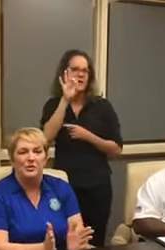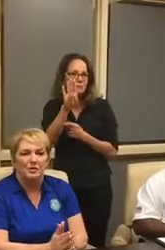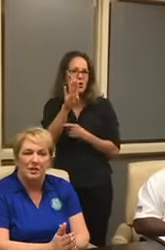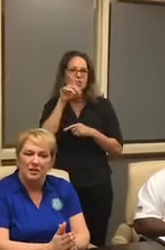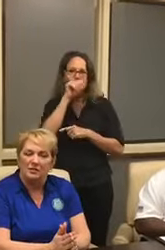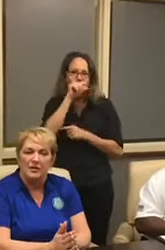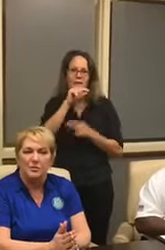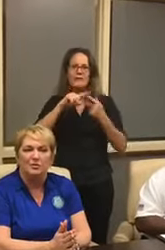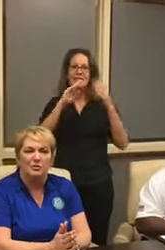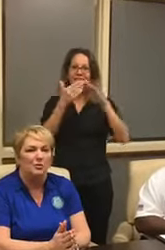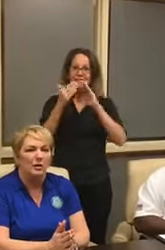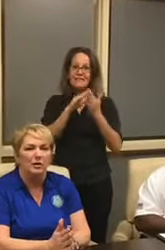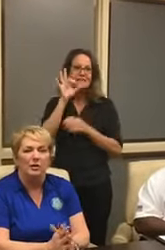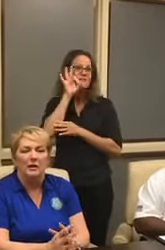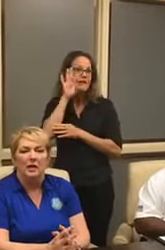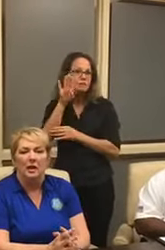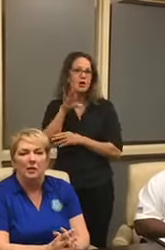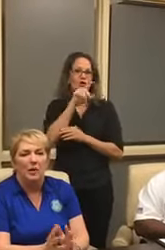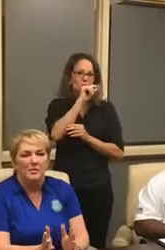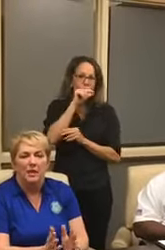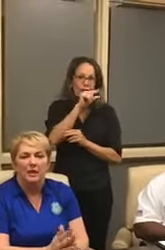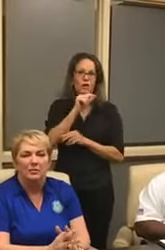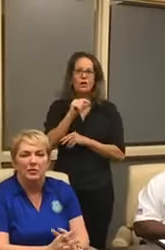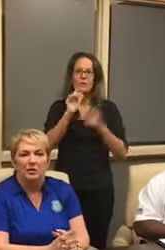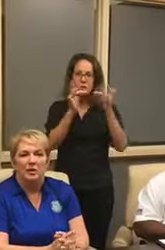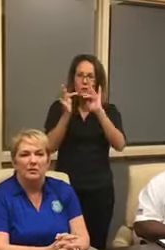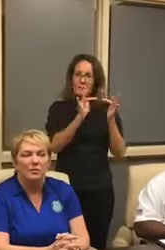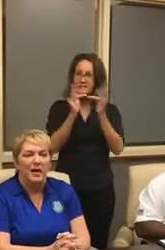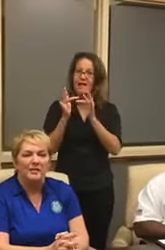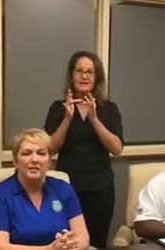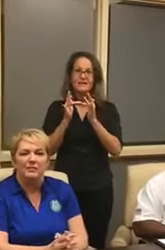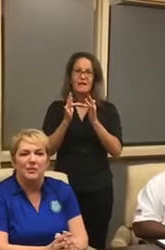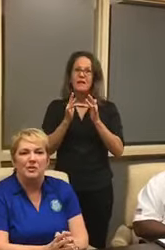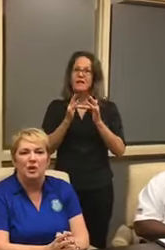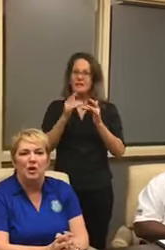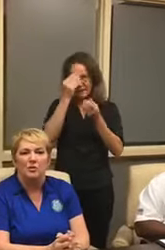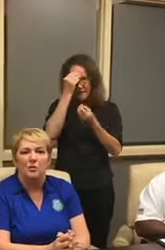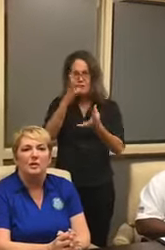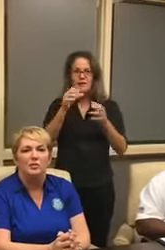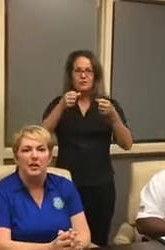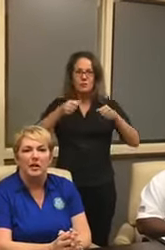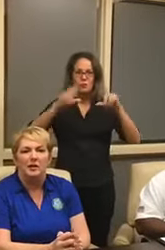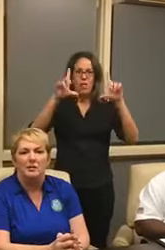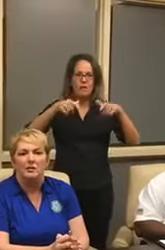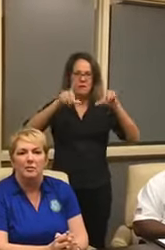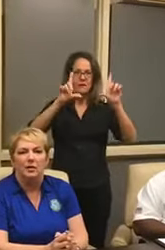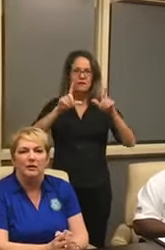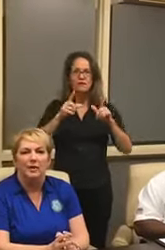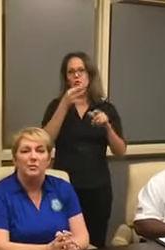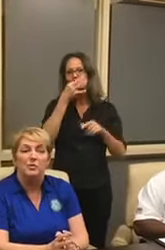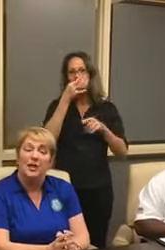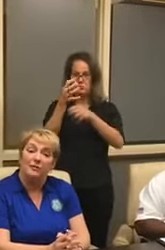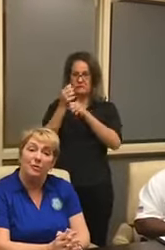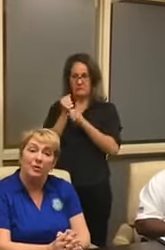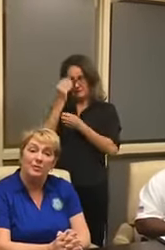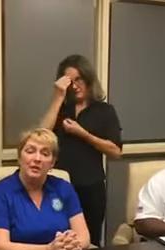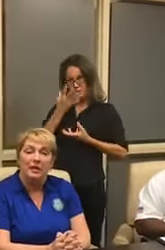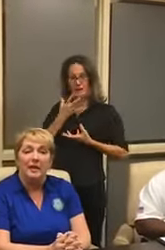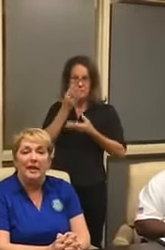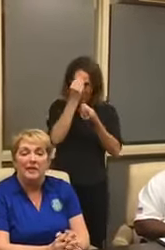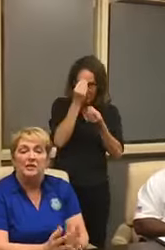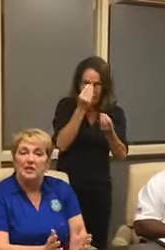pages, the city's Facebook, Twitter, website. We're passing the information along as quickly as we get it to help you stay